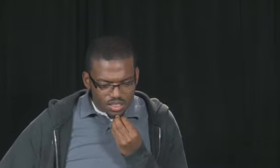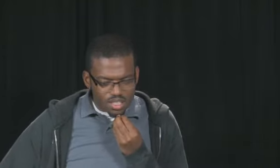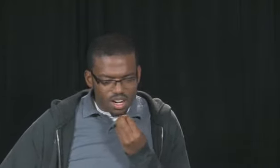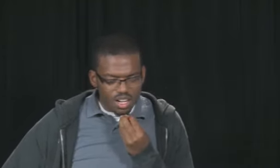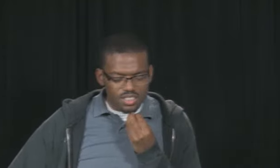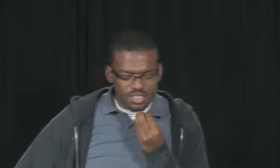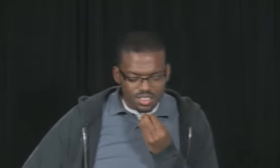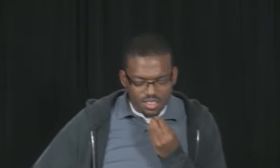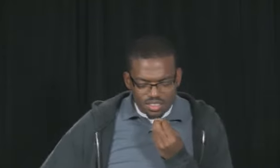Oh, I see.